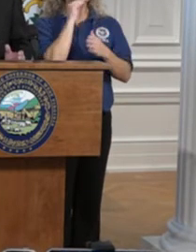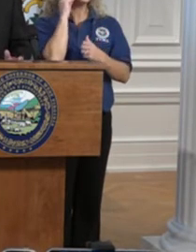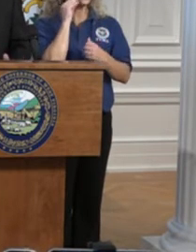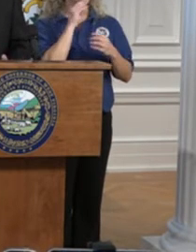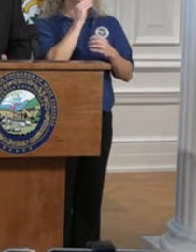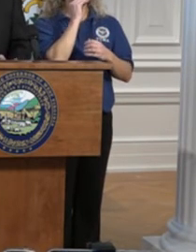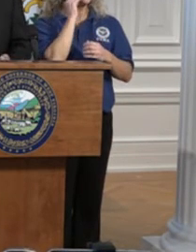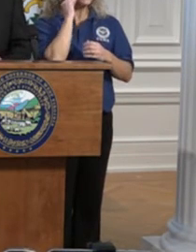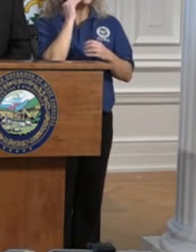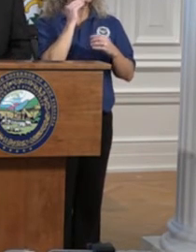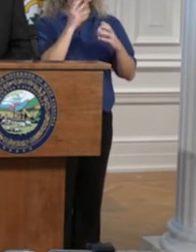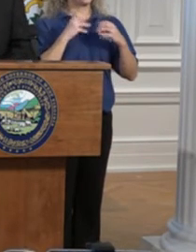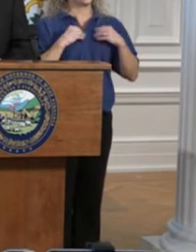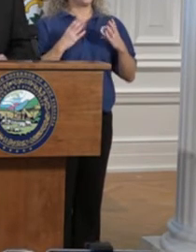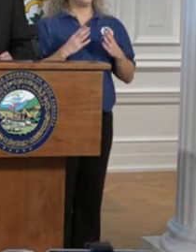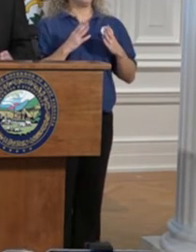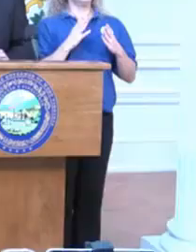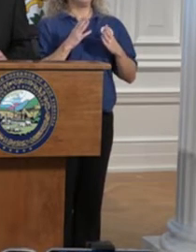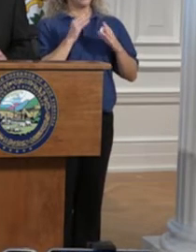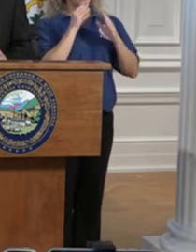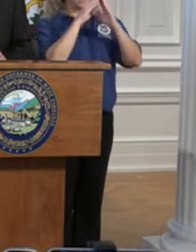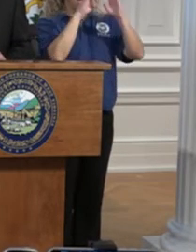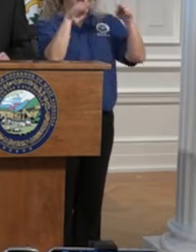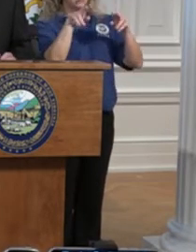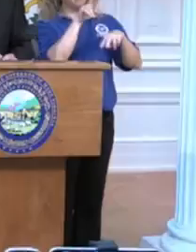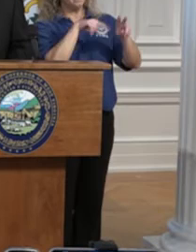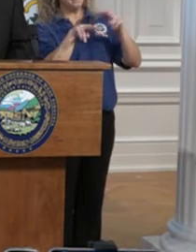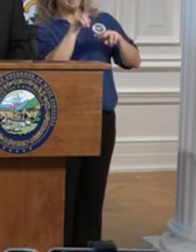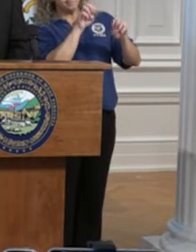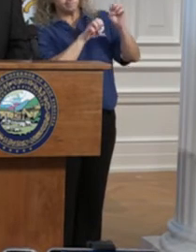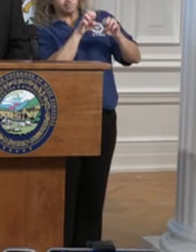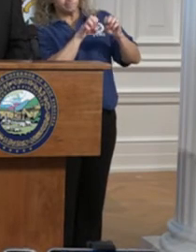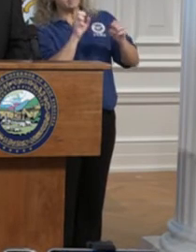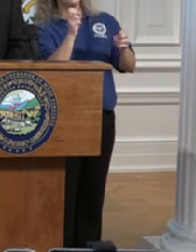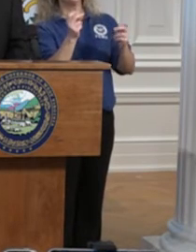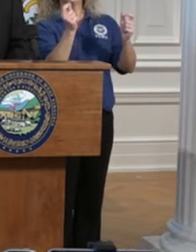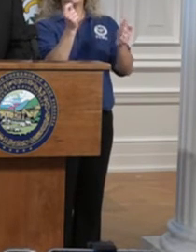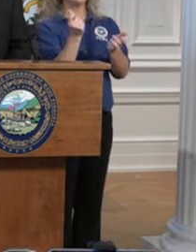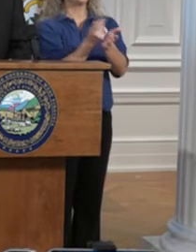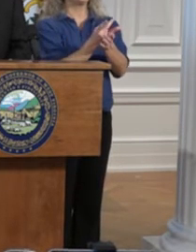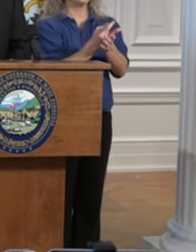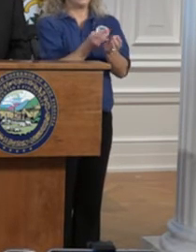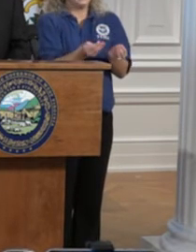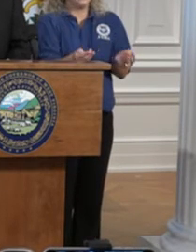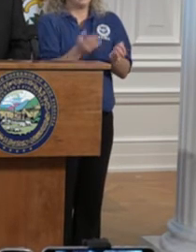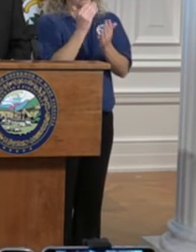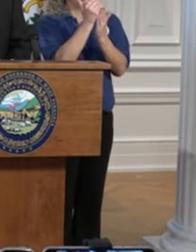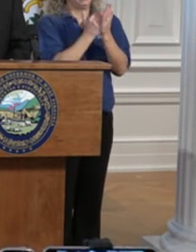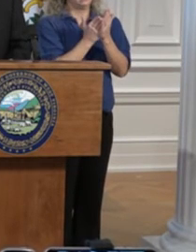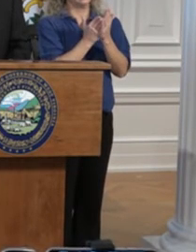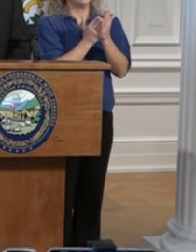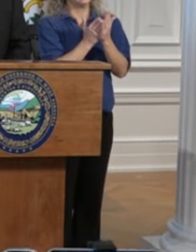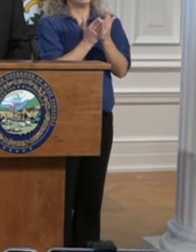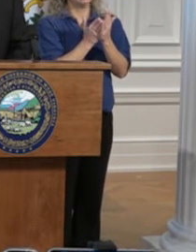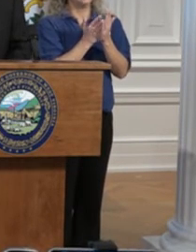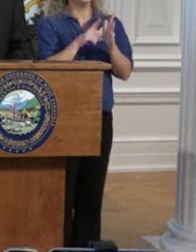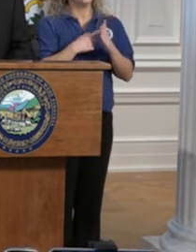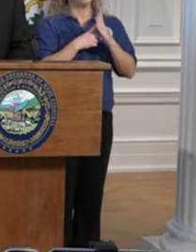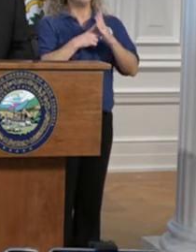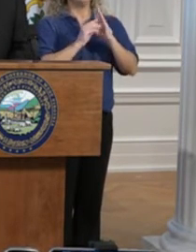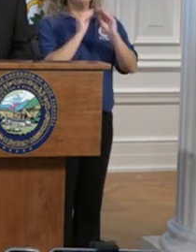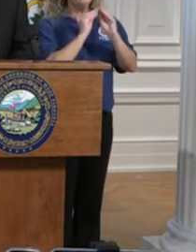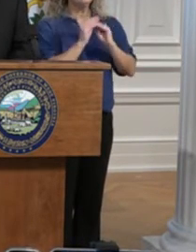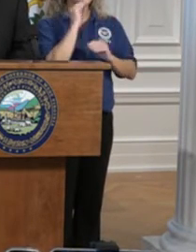to do an assessment through the home, and we will give a quick approval and material list so that we can get started on these